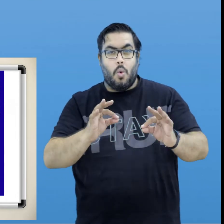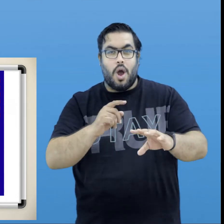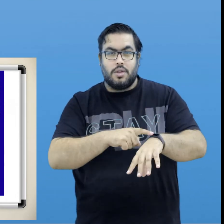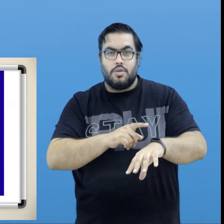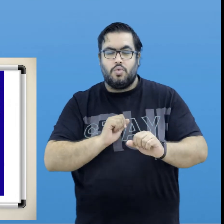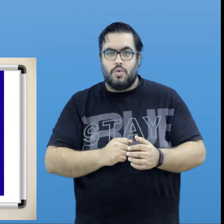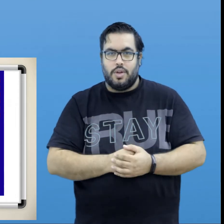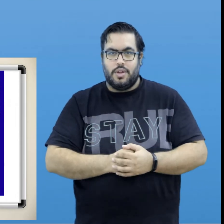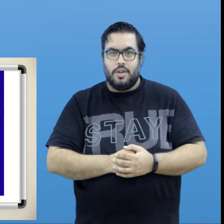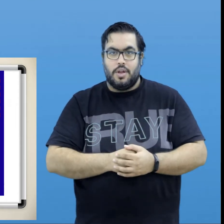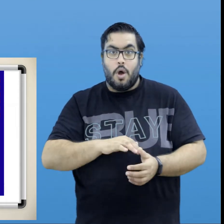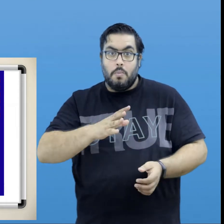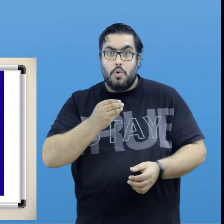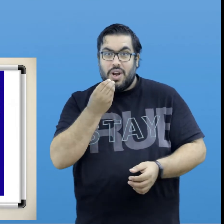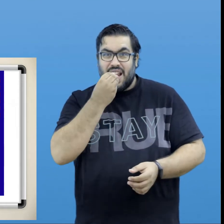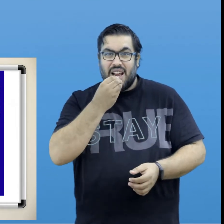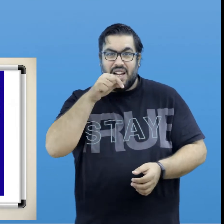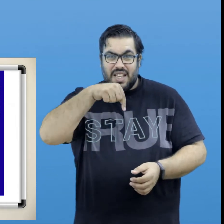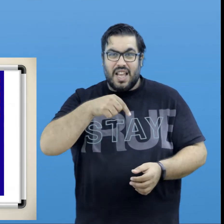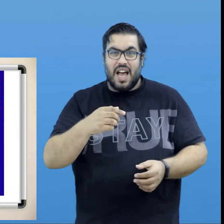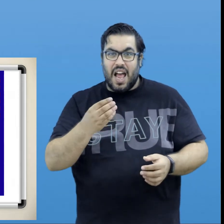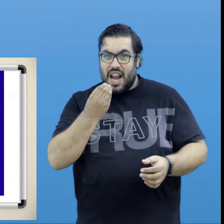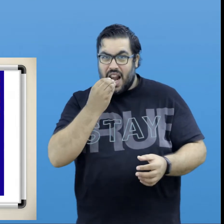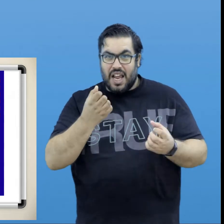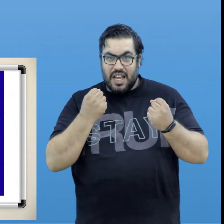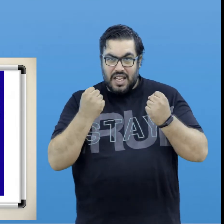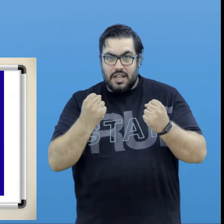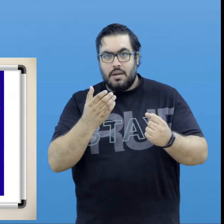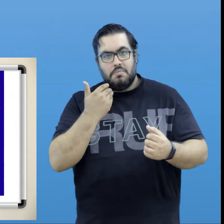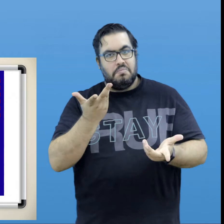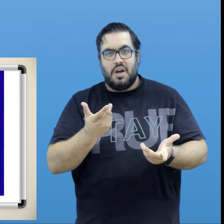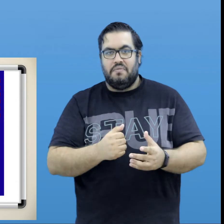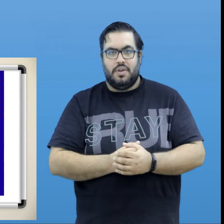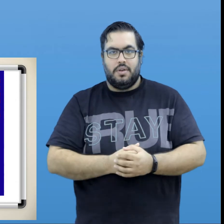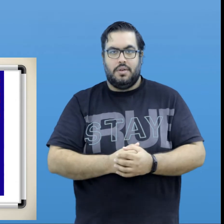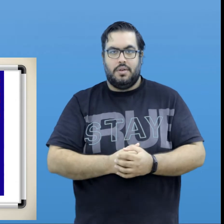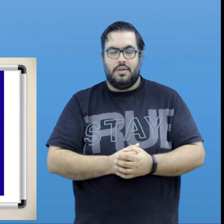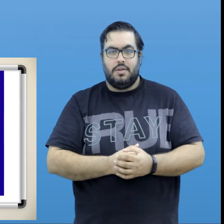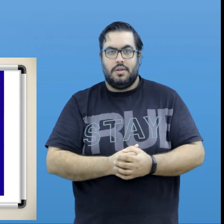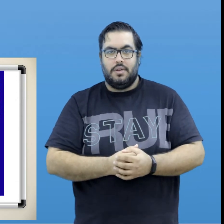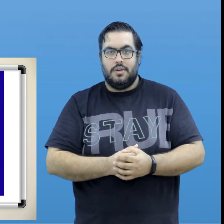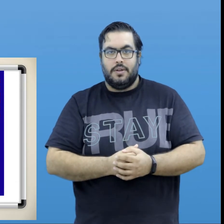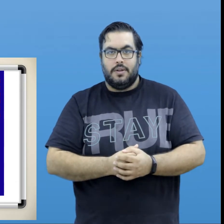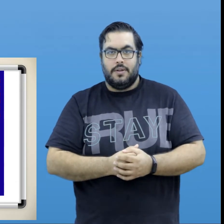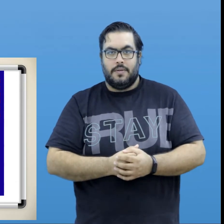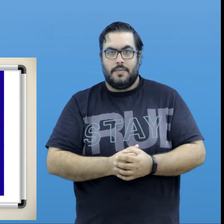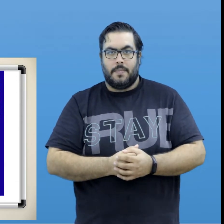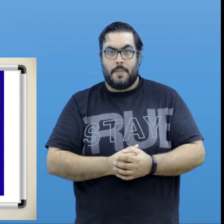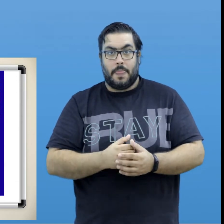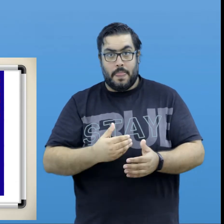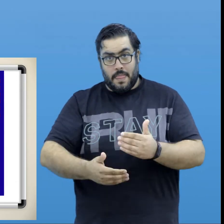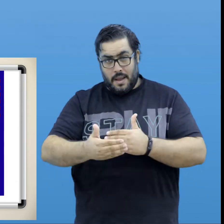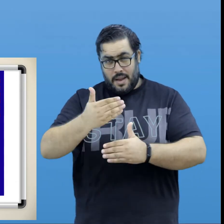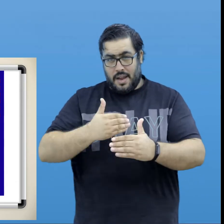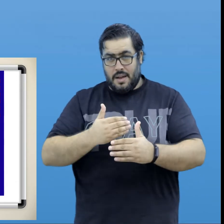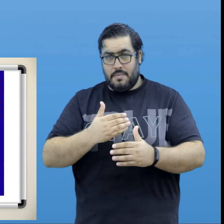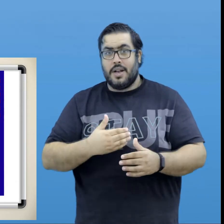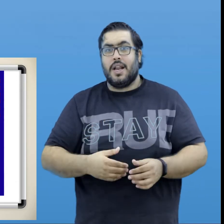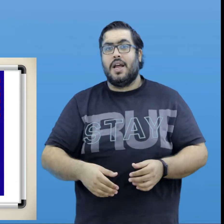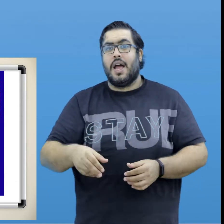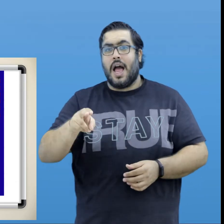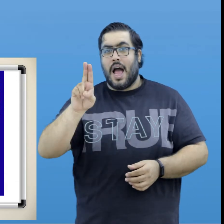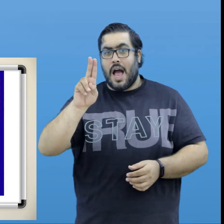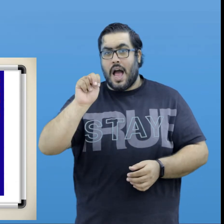We have saturated fats. The first vocabulary item we took before was unsaturated. Now we